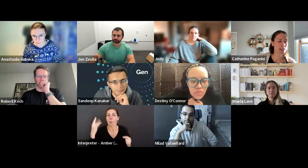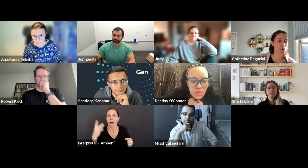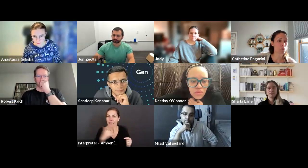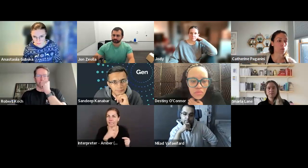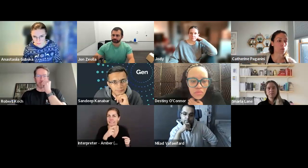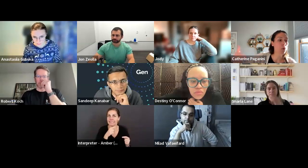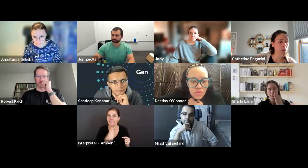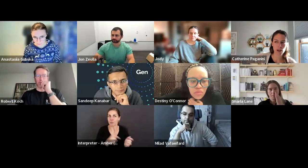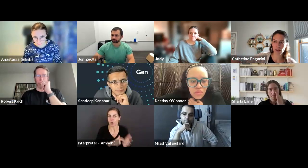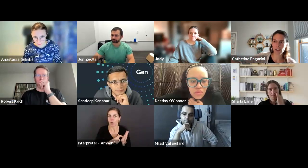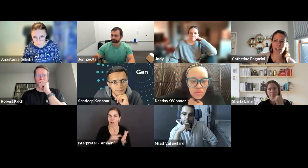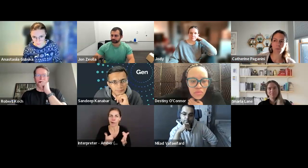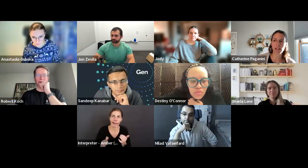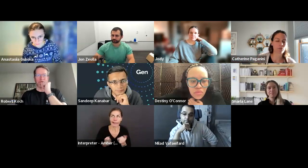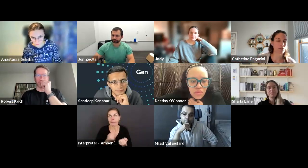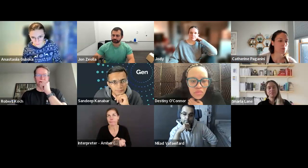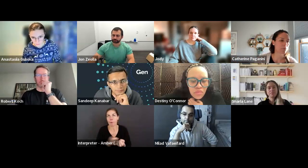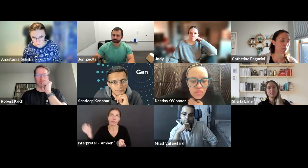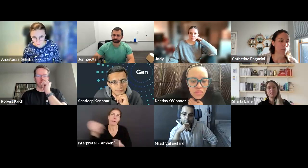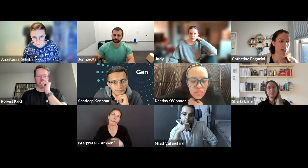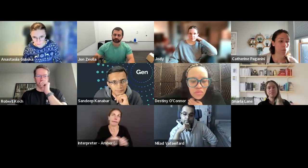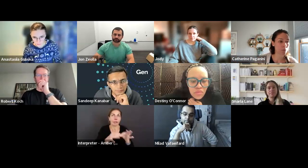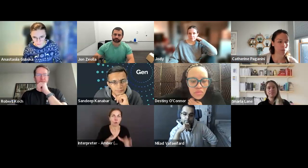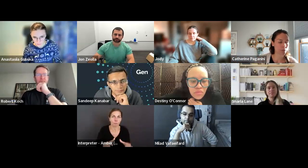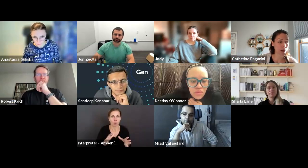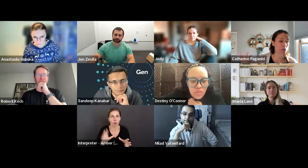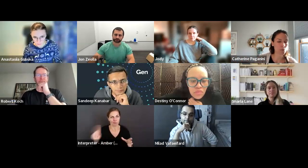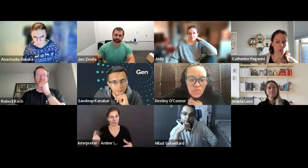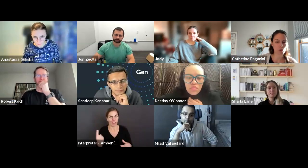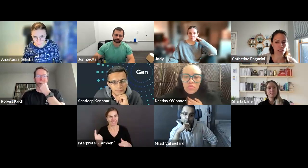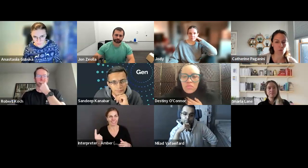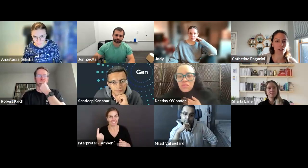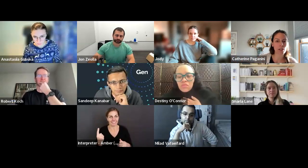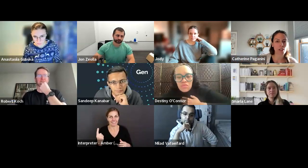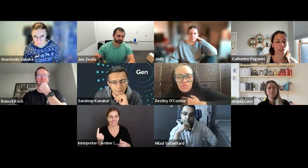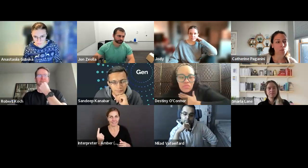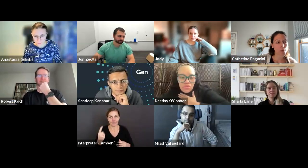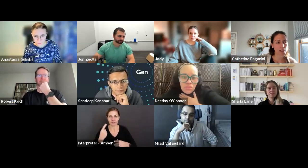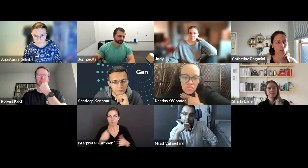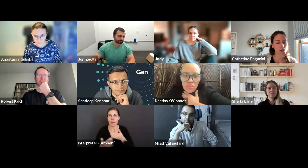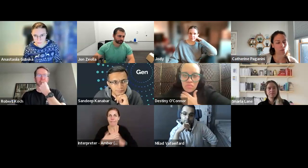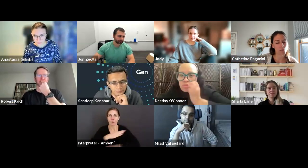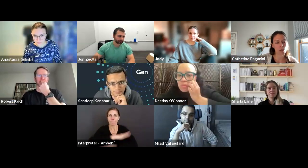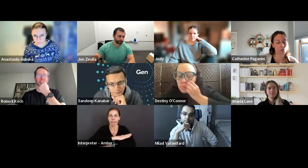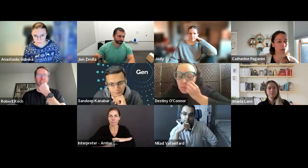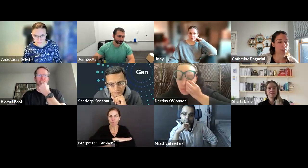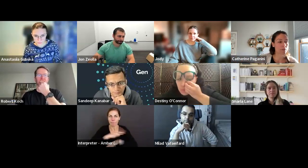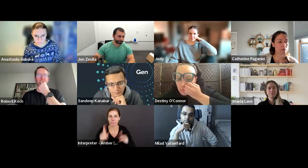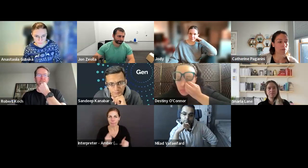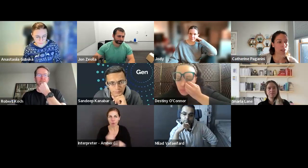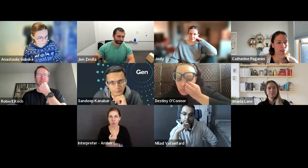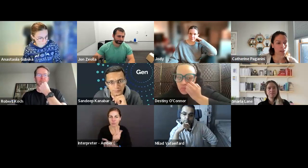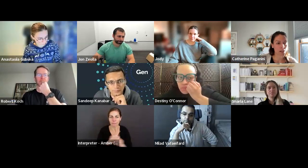We don't need any support other than the platforms that any other group is using as well. But I think